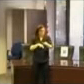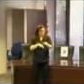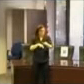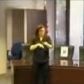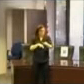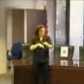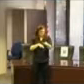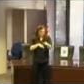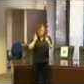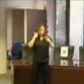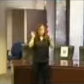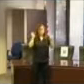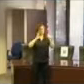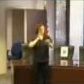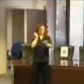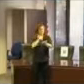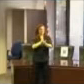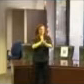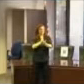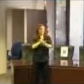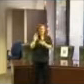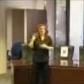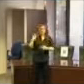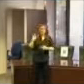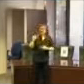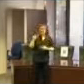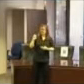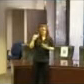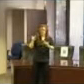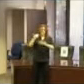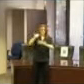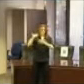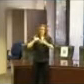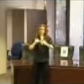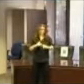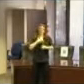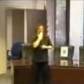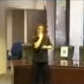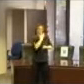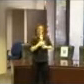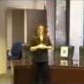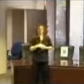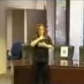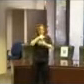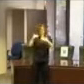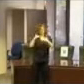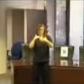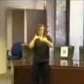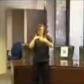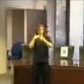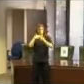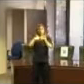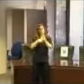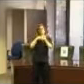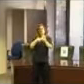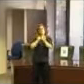Hearing none, it is approved. Melanie, and you may proceed. Thank you. The next set of rules is for health maintenance